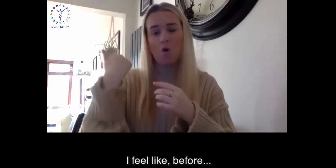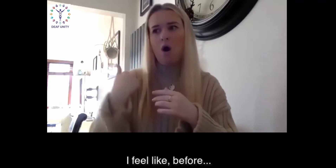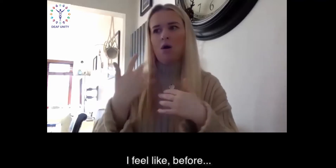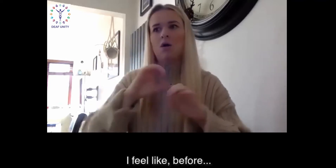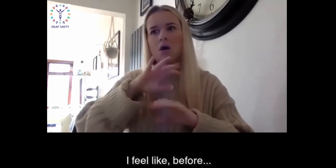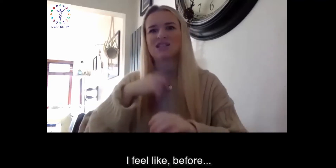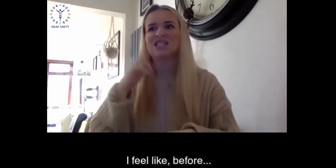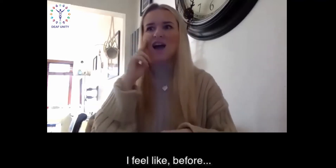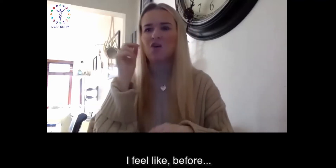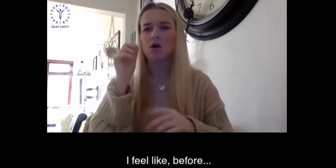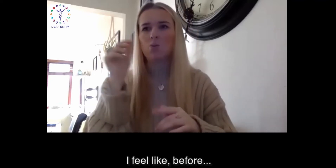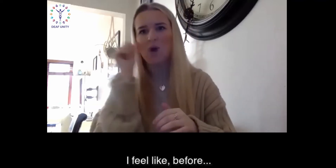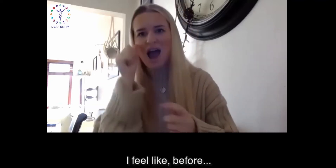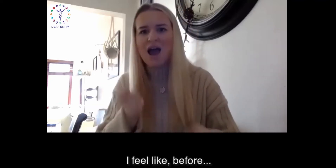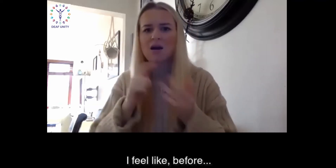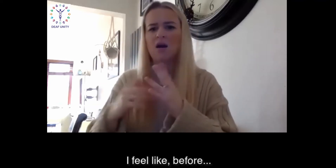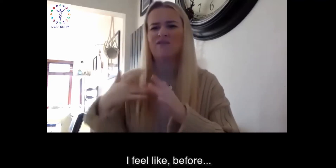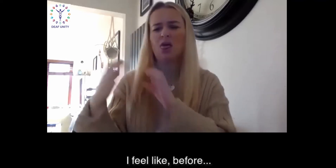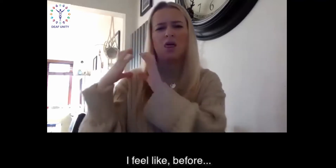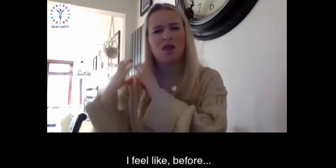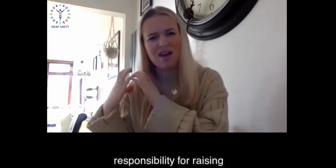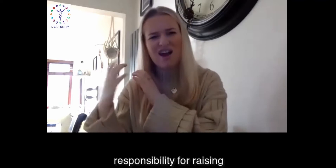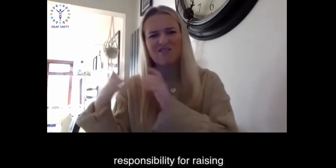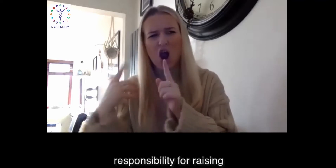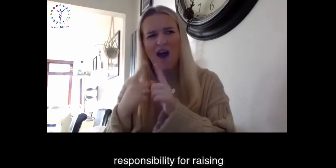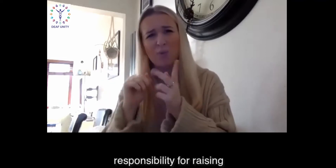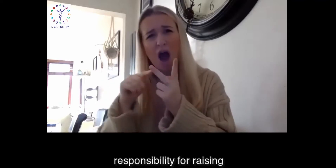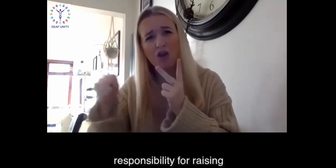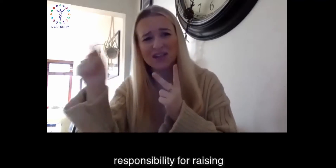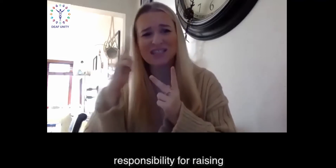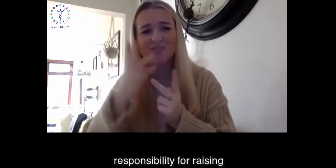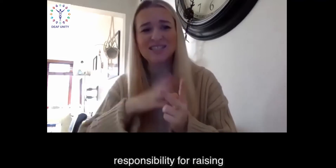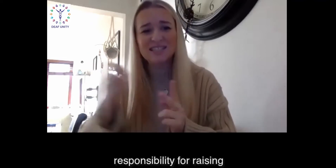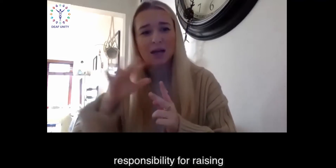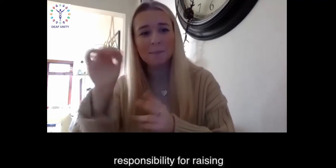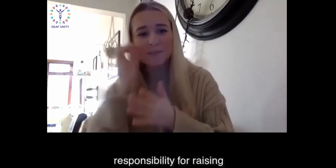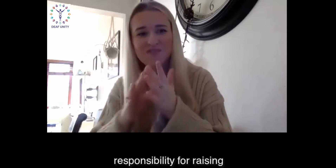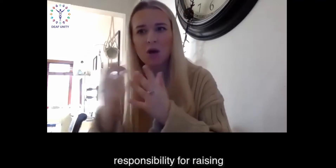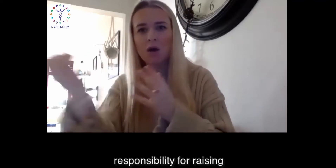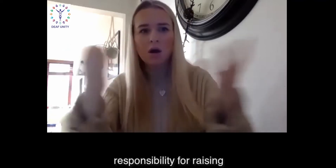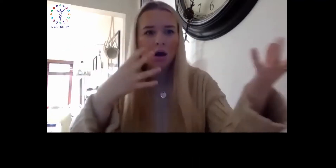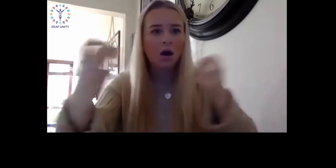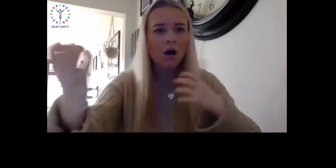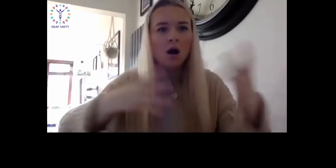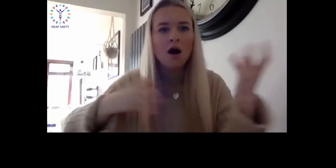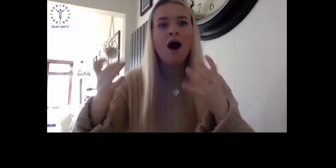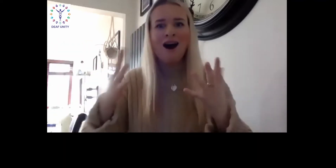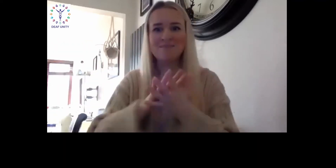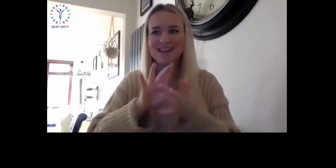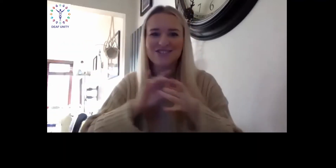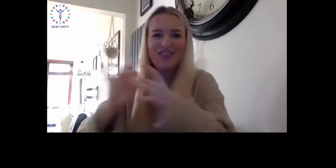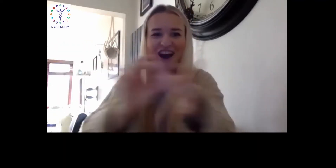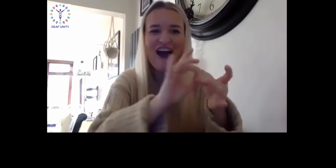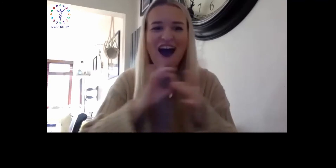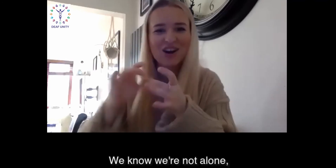I felt a really heavy responsibility for raising deaf awareness, and now that others are sharing their experiences, we can relate to